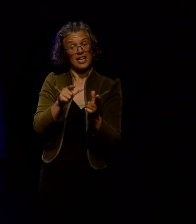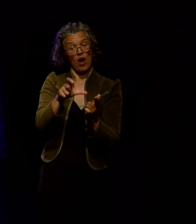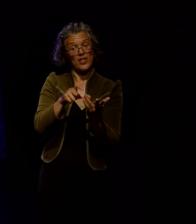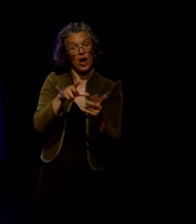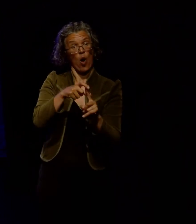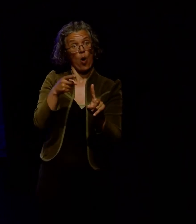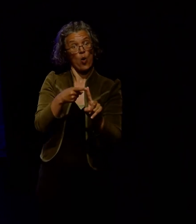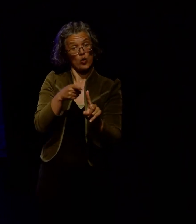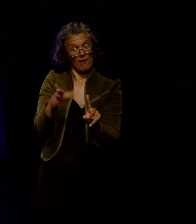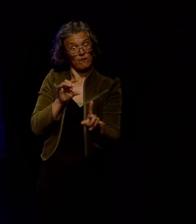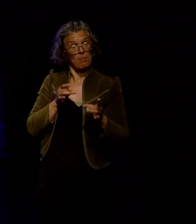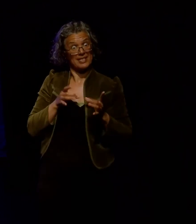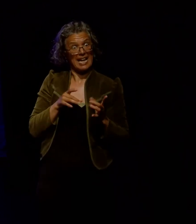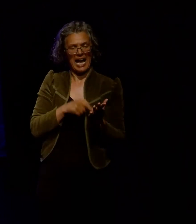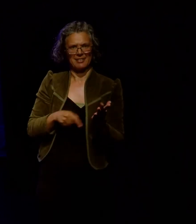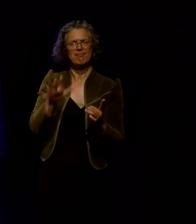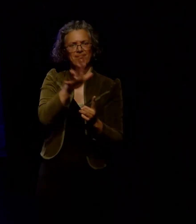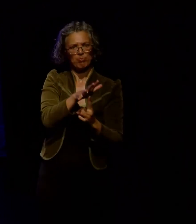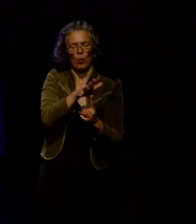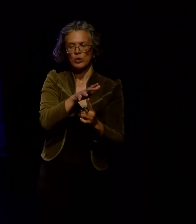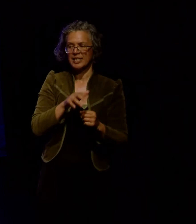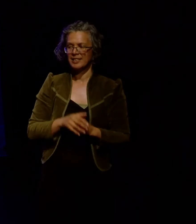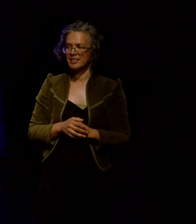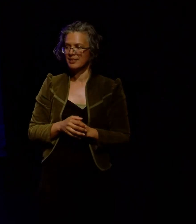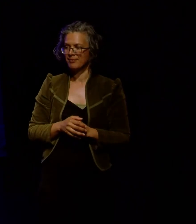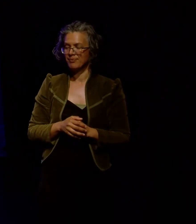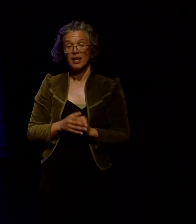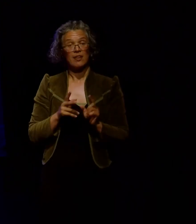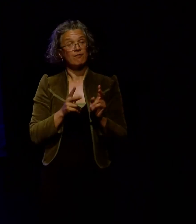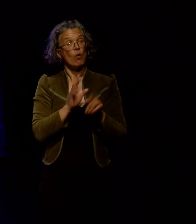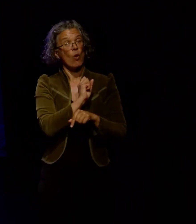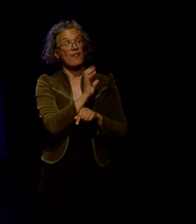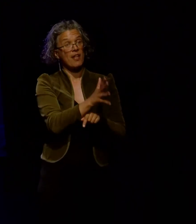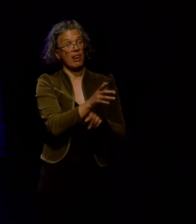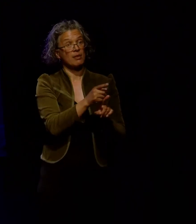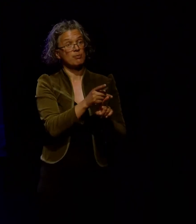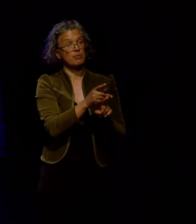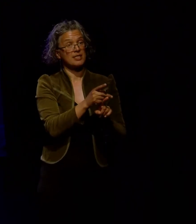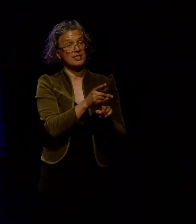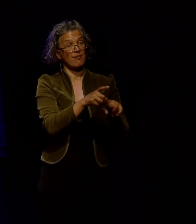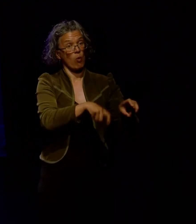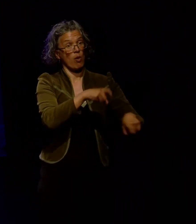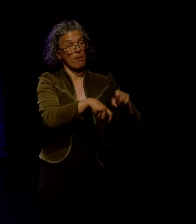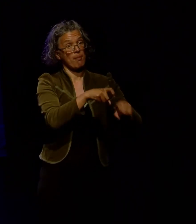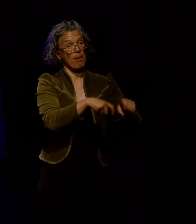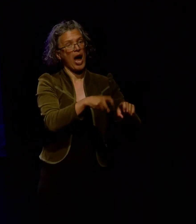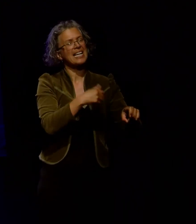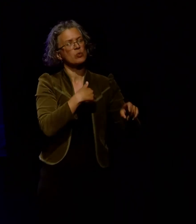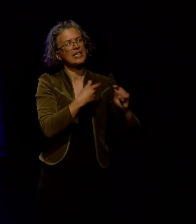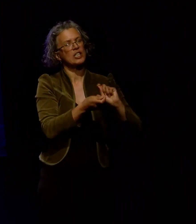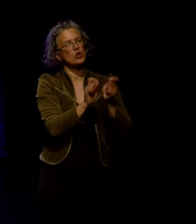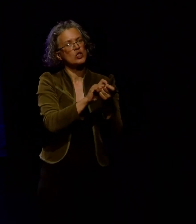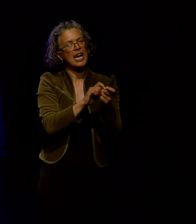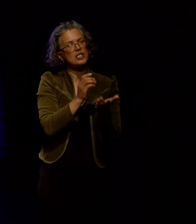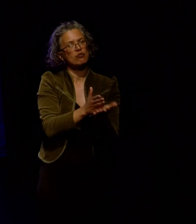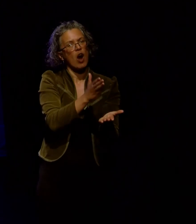is important. For the Changing Gear films, the rights to show footage needed to be cleared for screening after the exhibition.